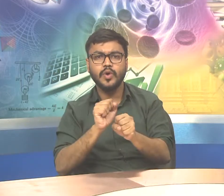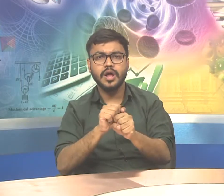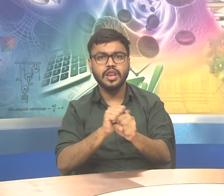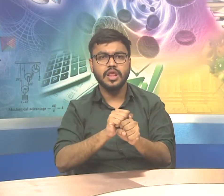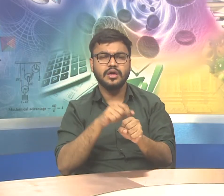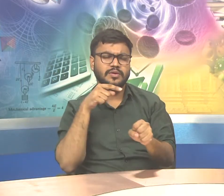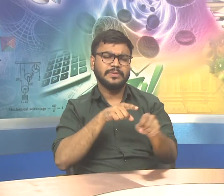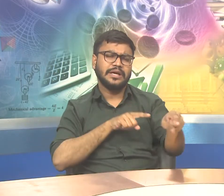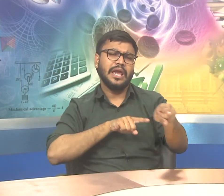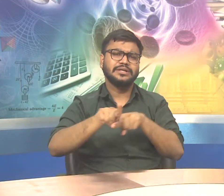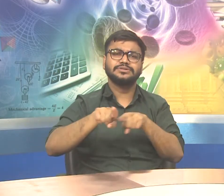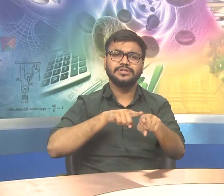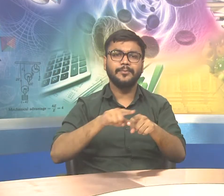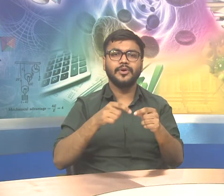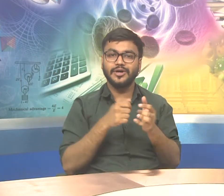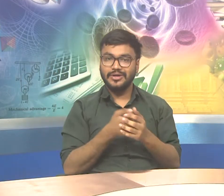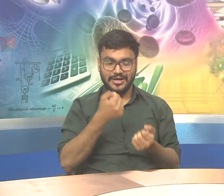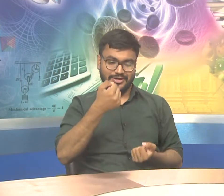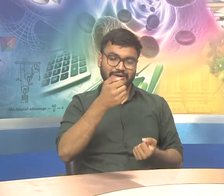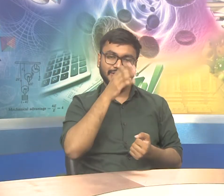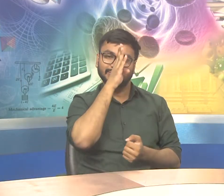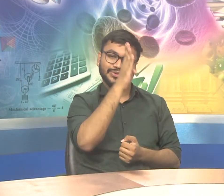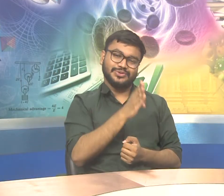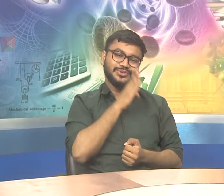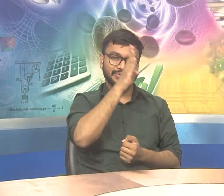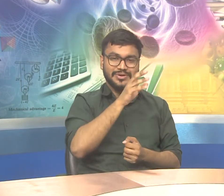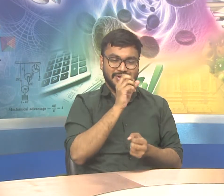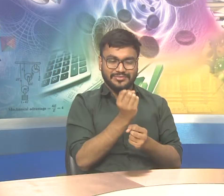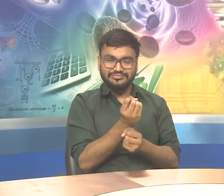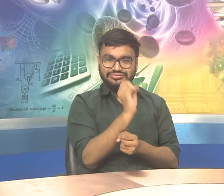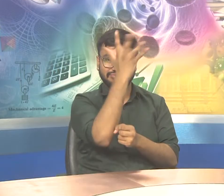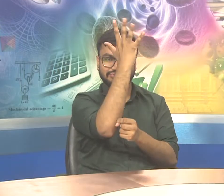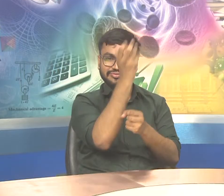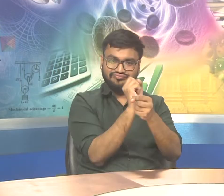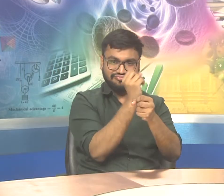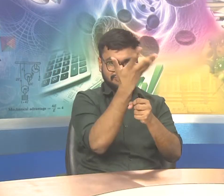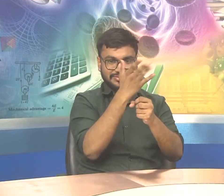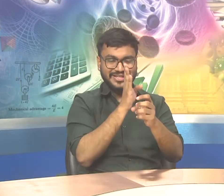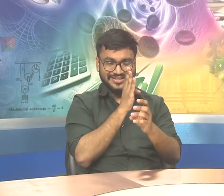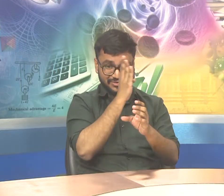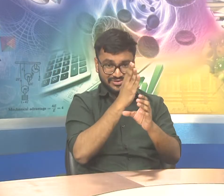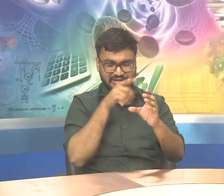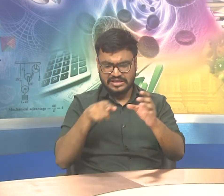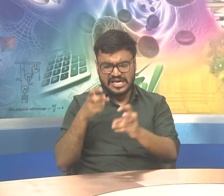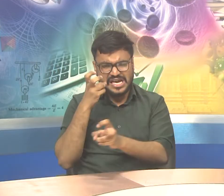A heat engine changes heat energy into mechanical work.